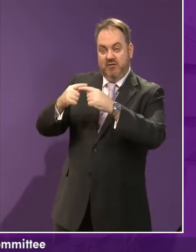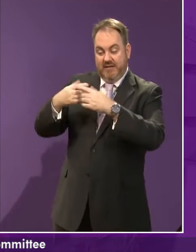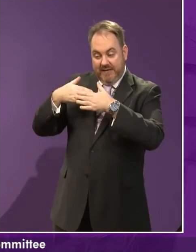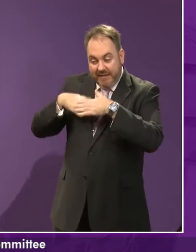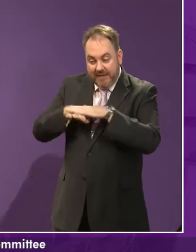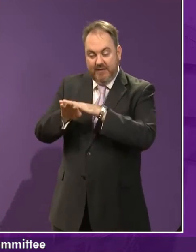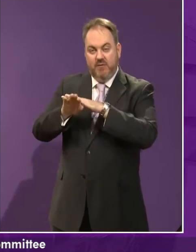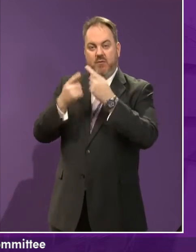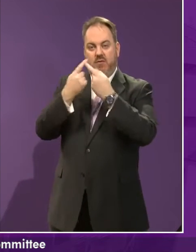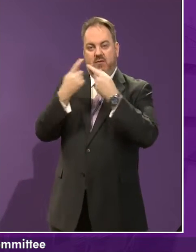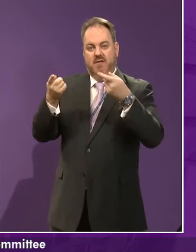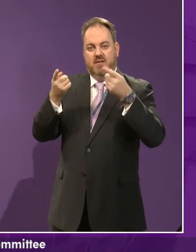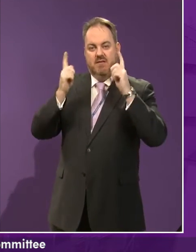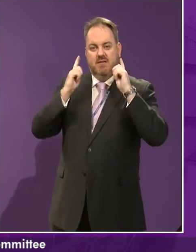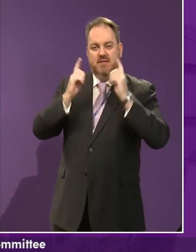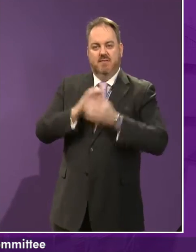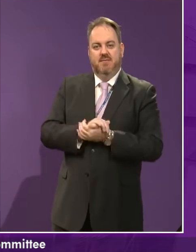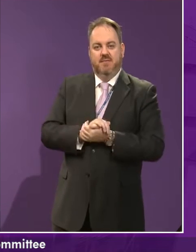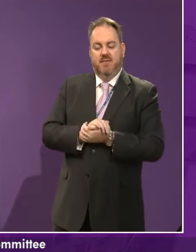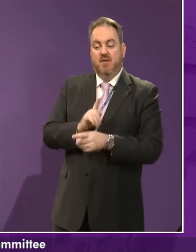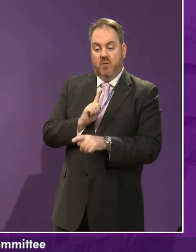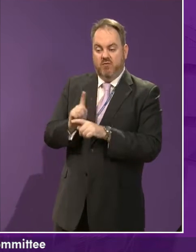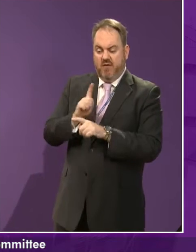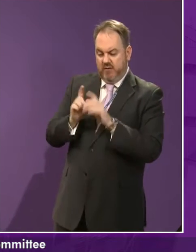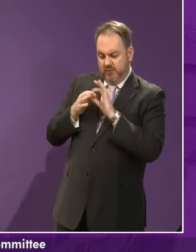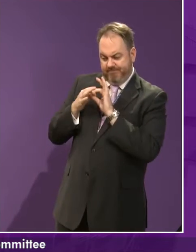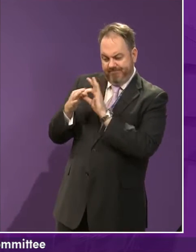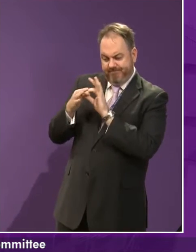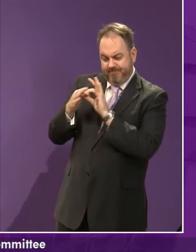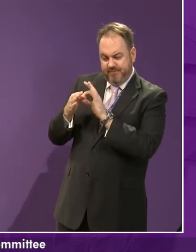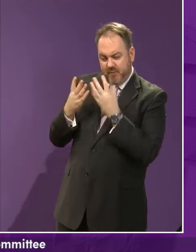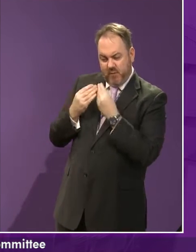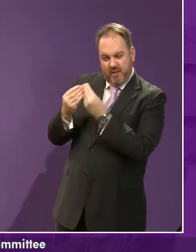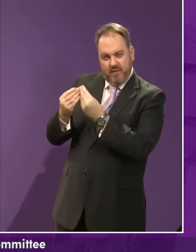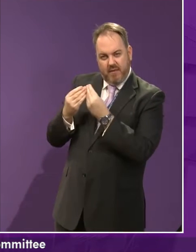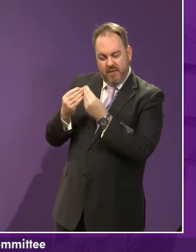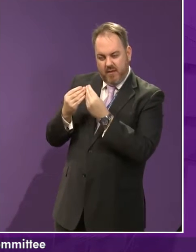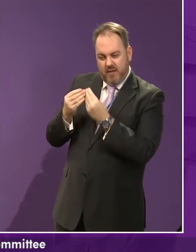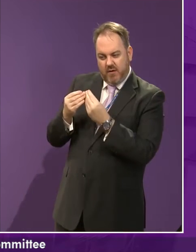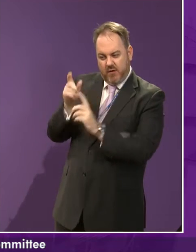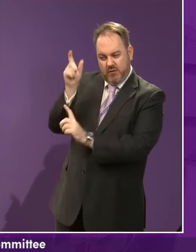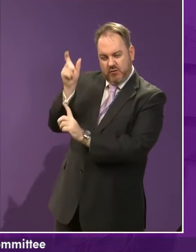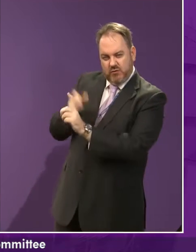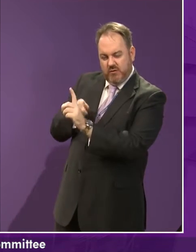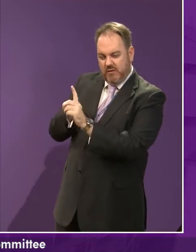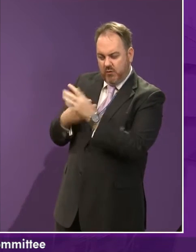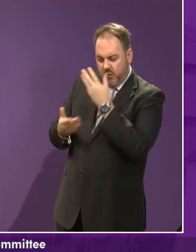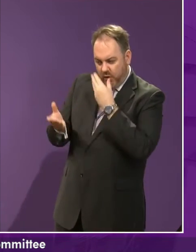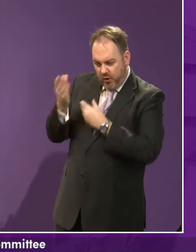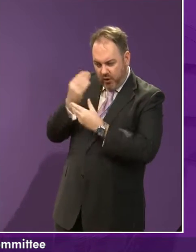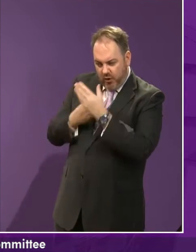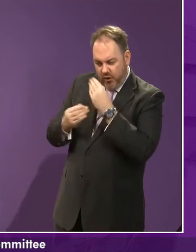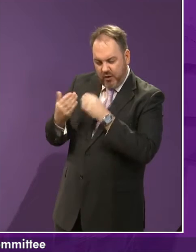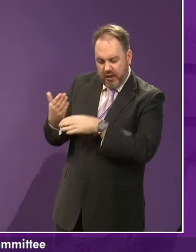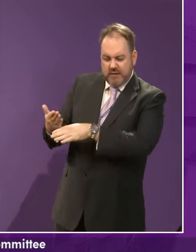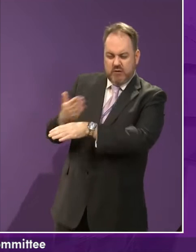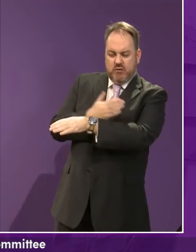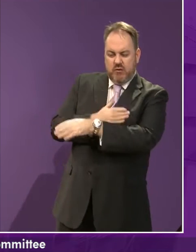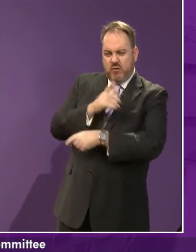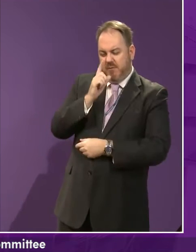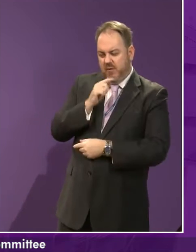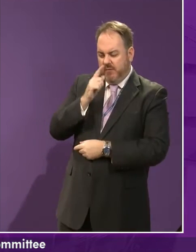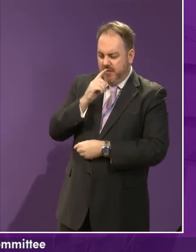we engaged with that student to ascertain as early as possible what